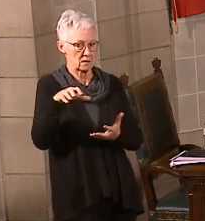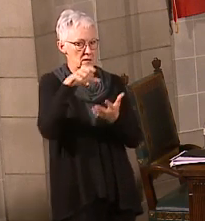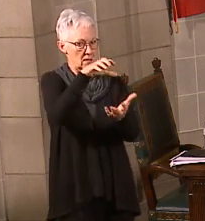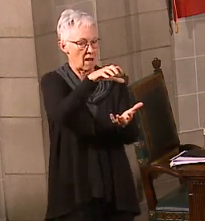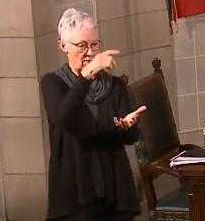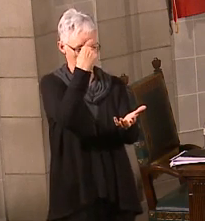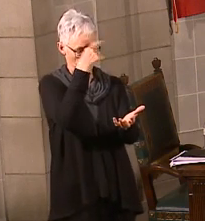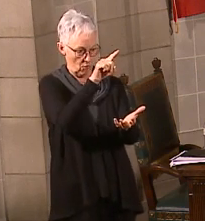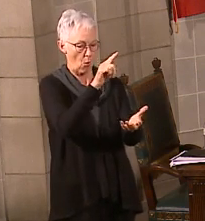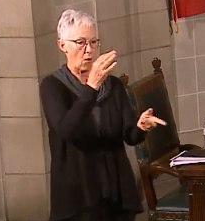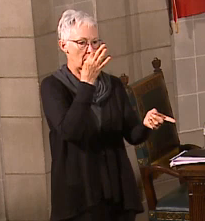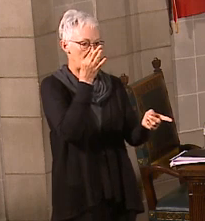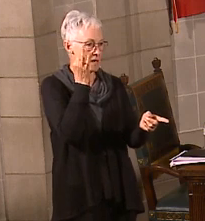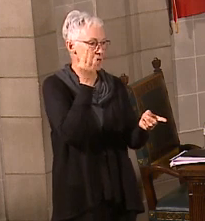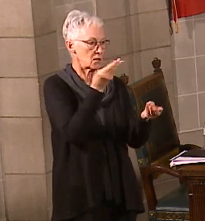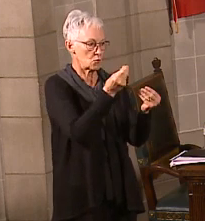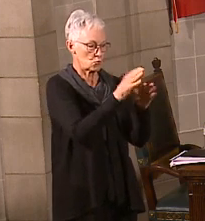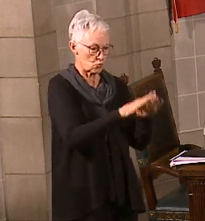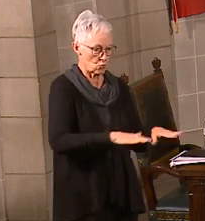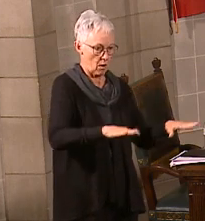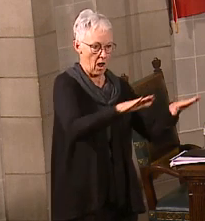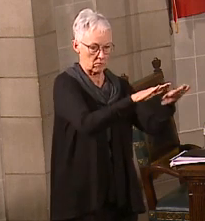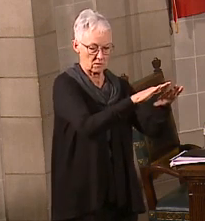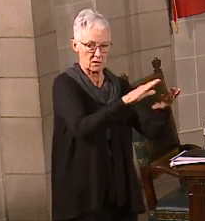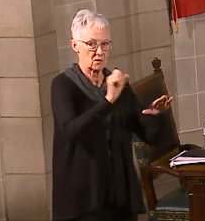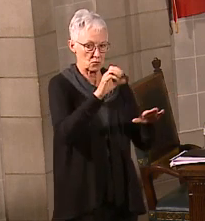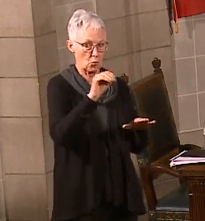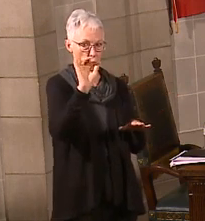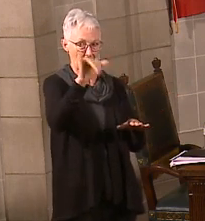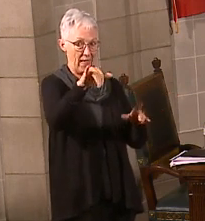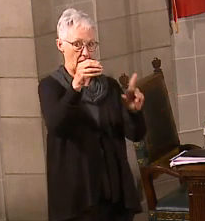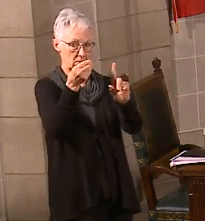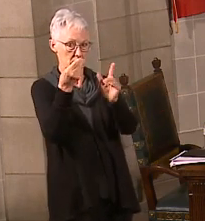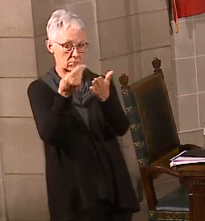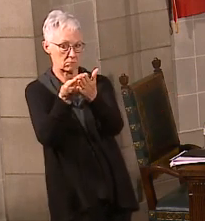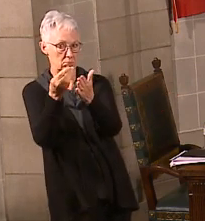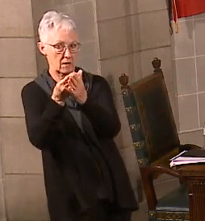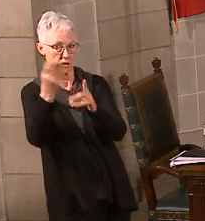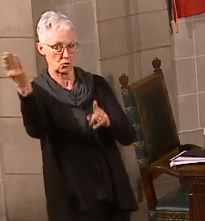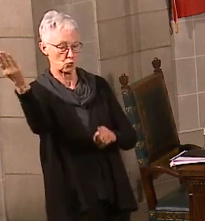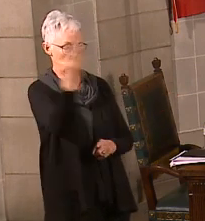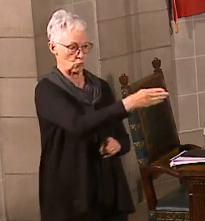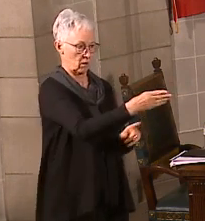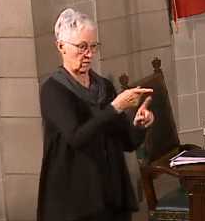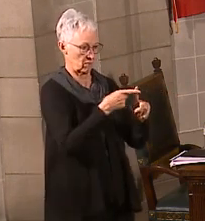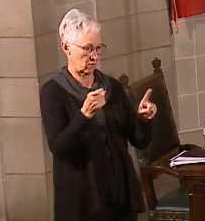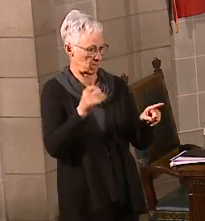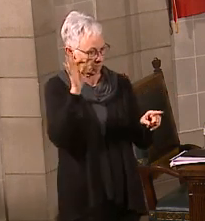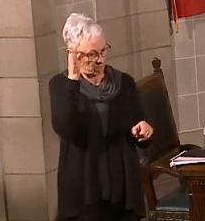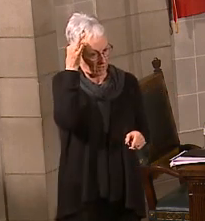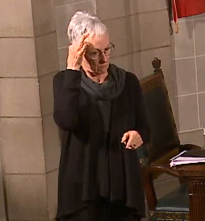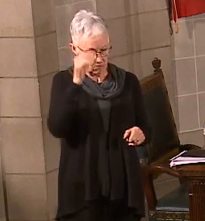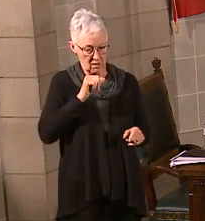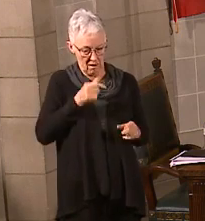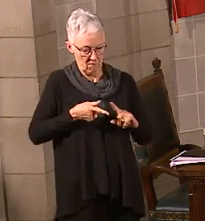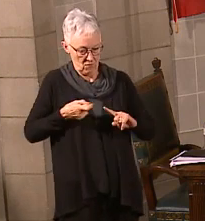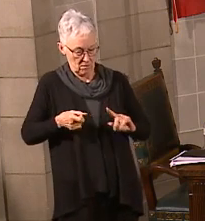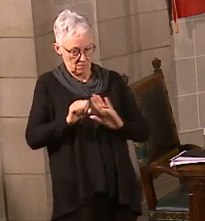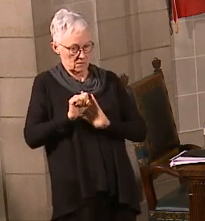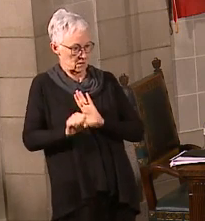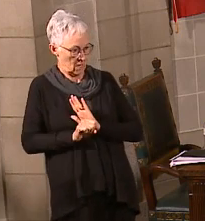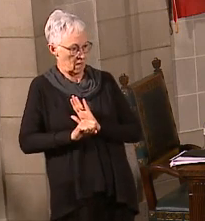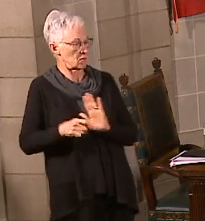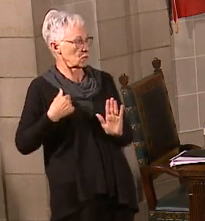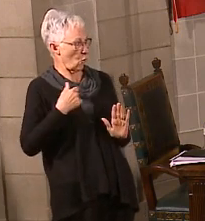payments are going to be coming from the federal government with regard to that. And that's why we've said the state's not going to provide cash financial support, but we're